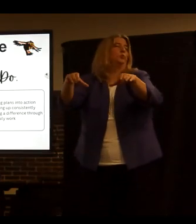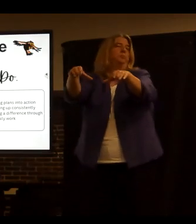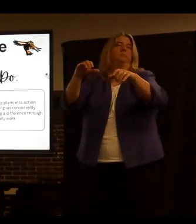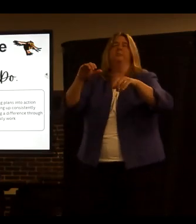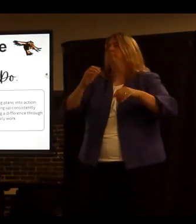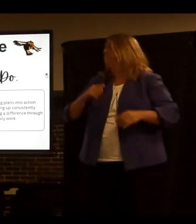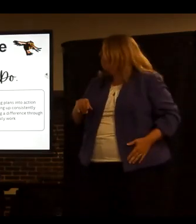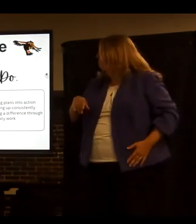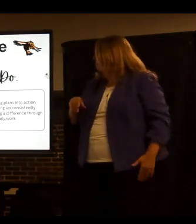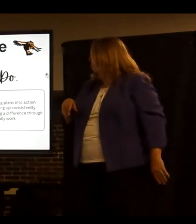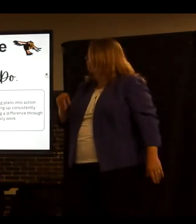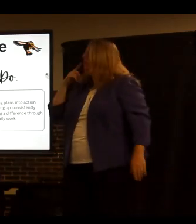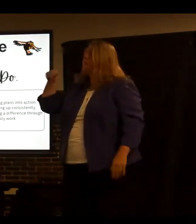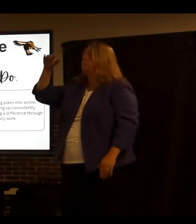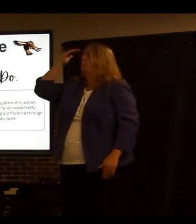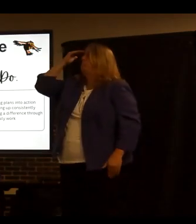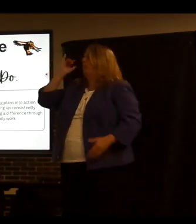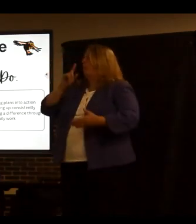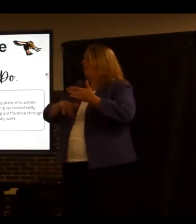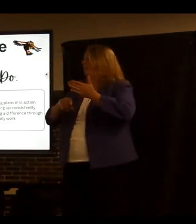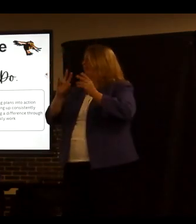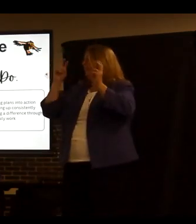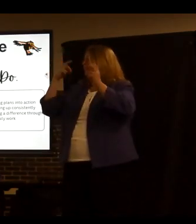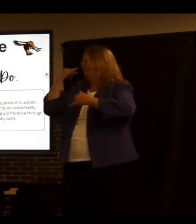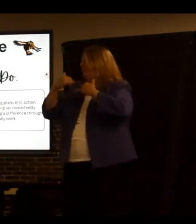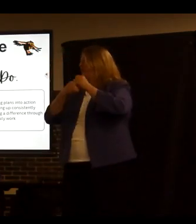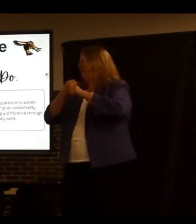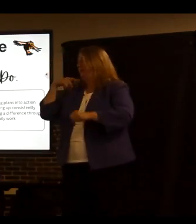theme, inspire, support, and do this year.